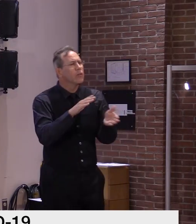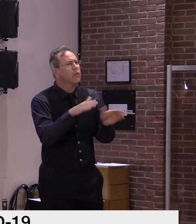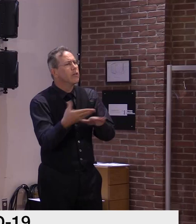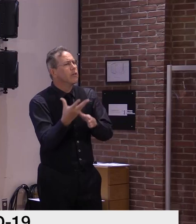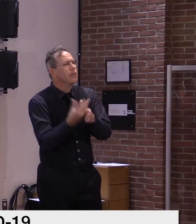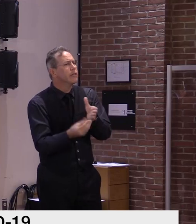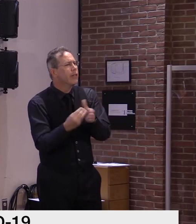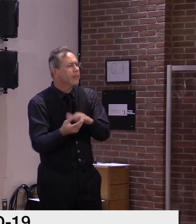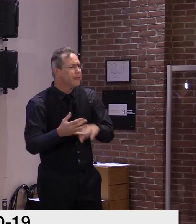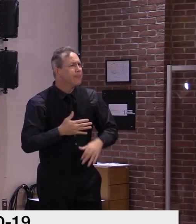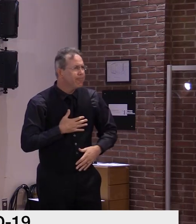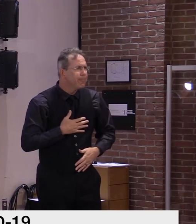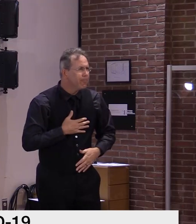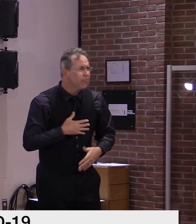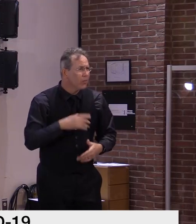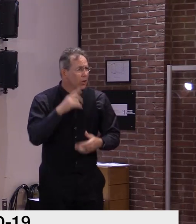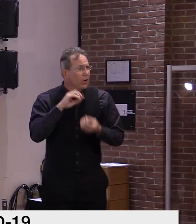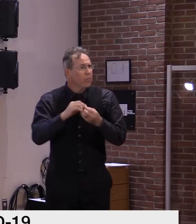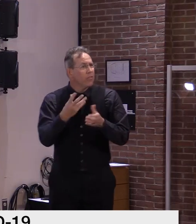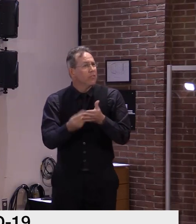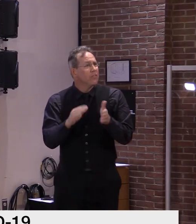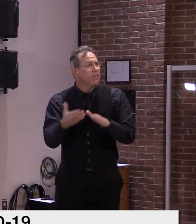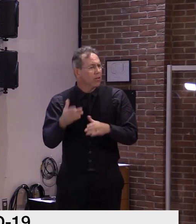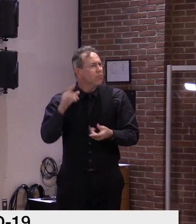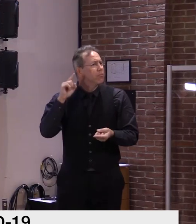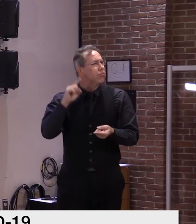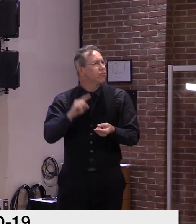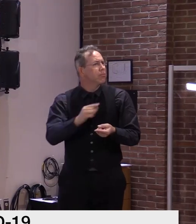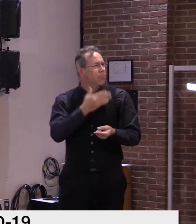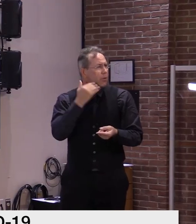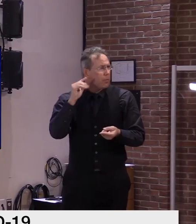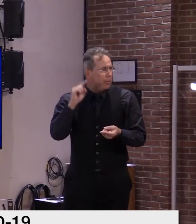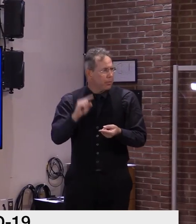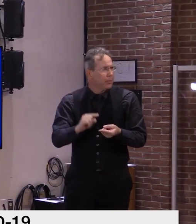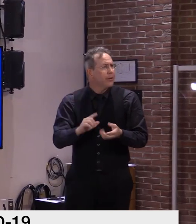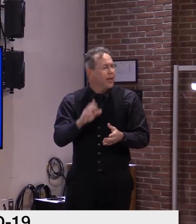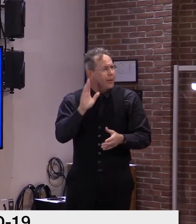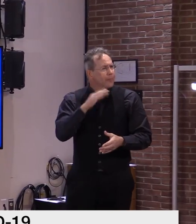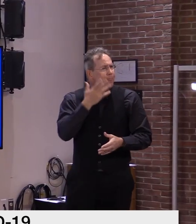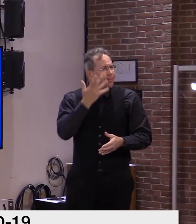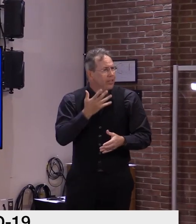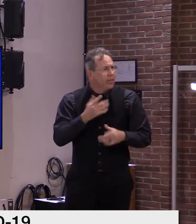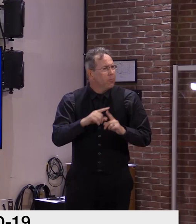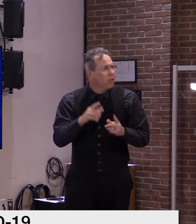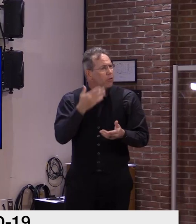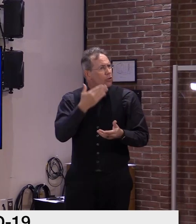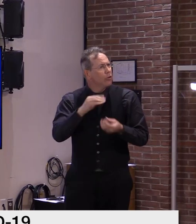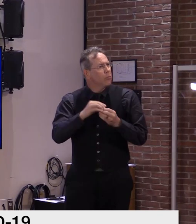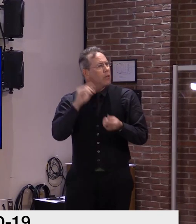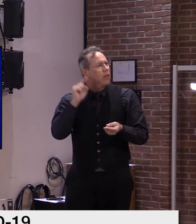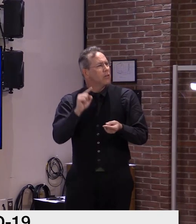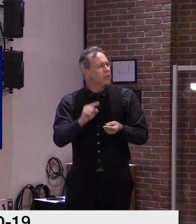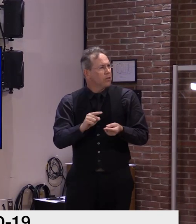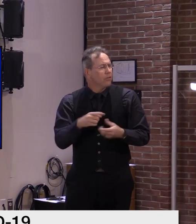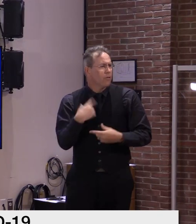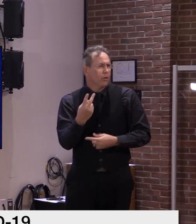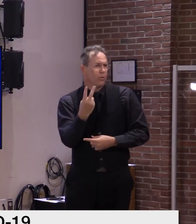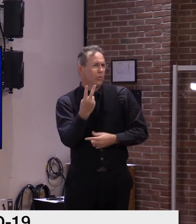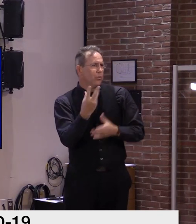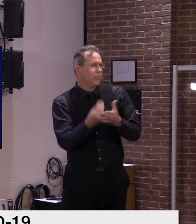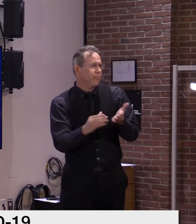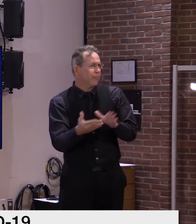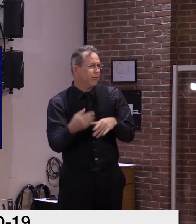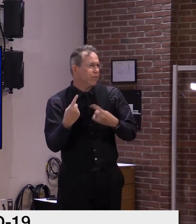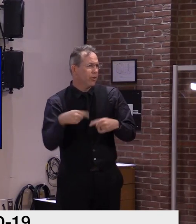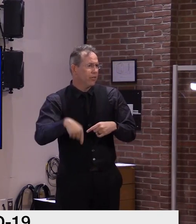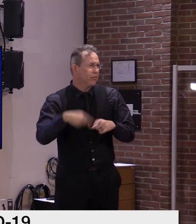unfortunately seen 2 fatalities so far in May, but keep in mind that fatalities are happening with much less frequency now, and we should continue